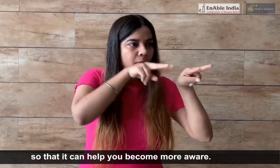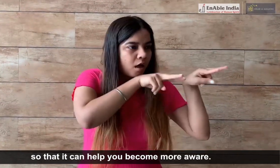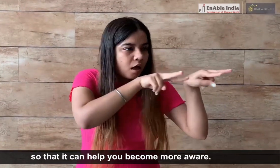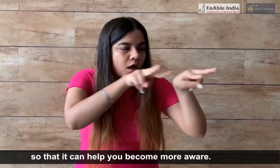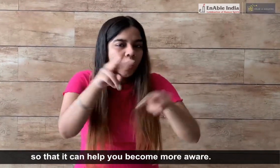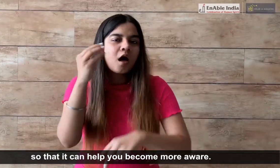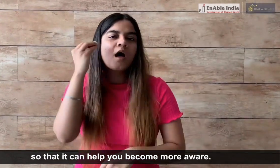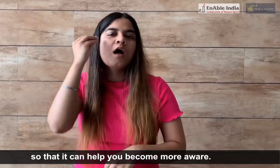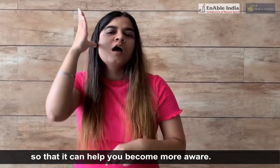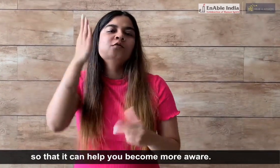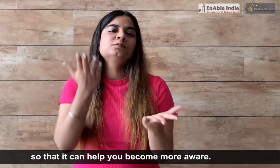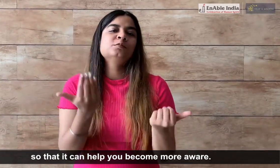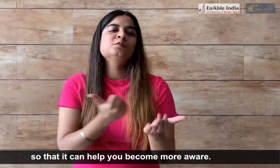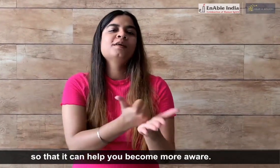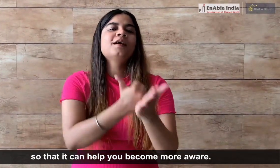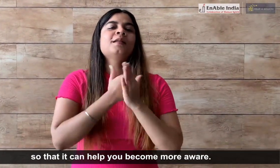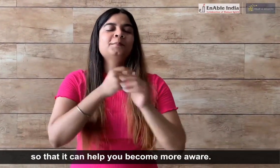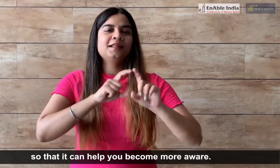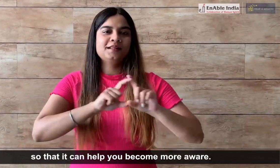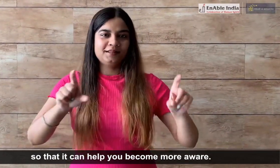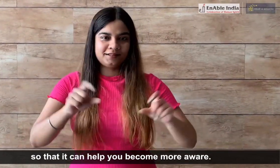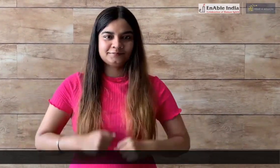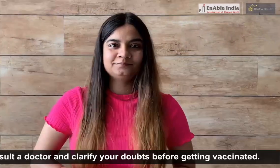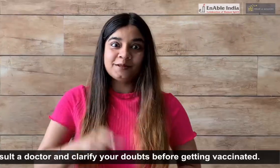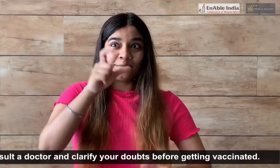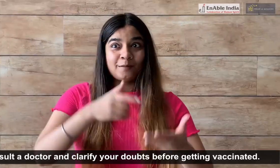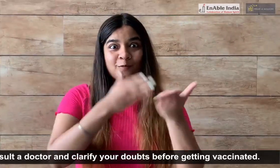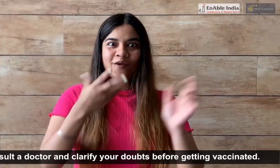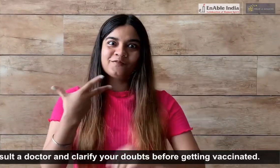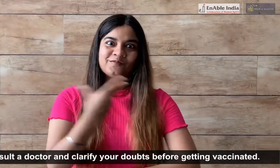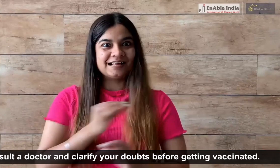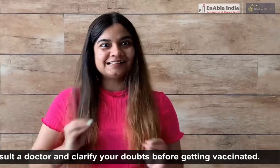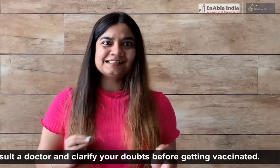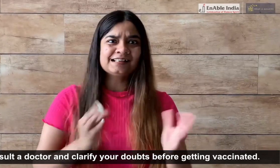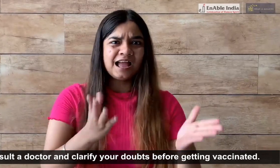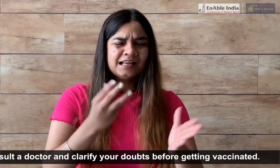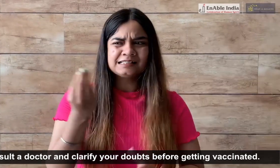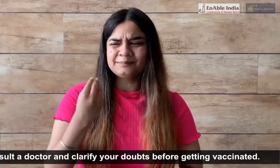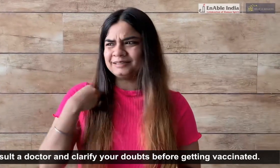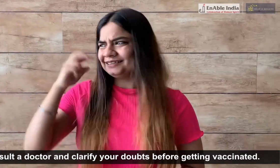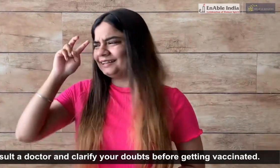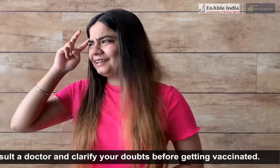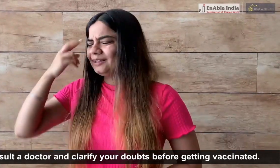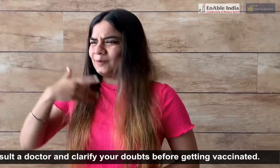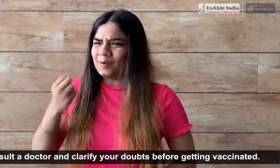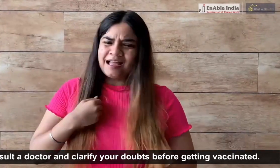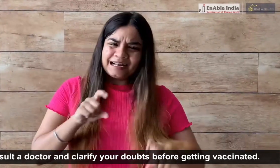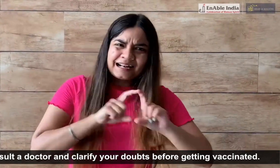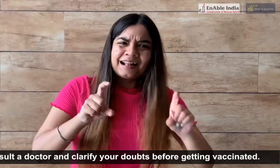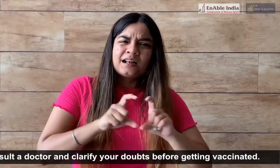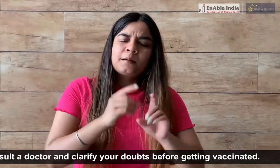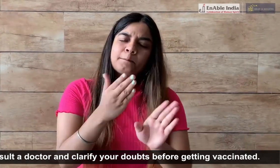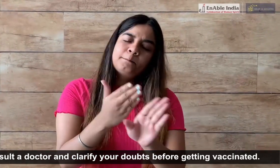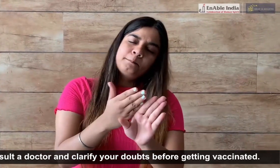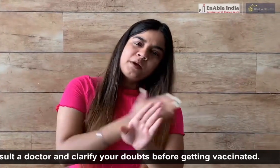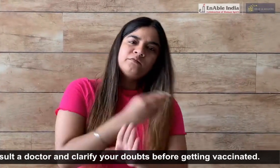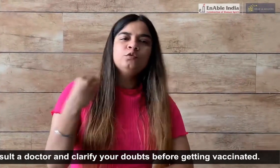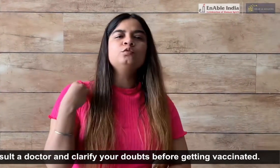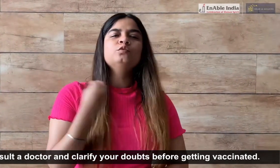so that it can help you become more aware. Consult the doctor and clarify your doubts before getting vaccinated.